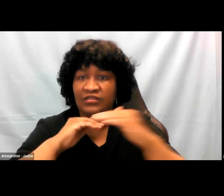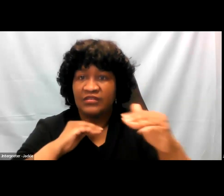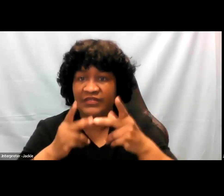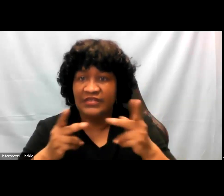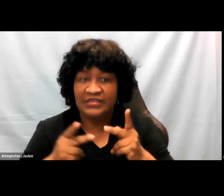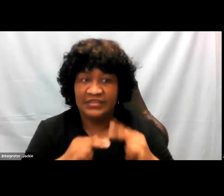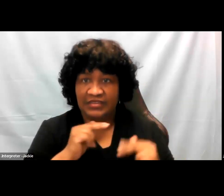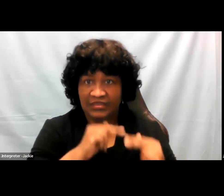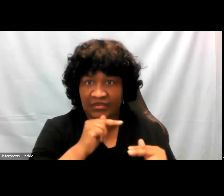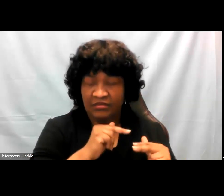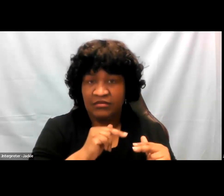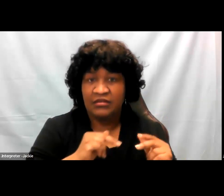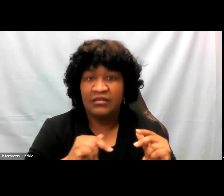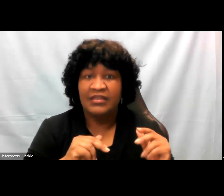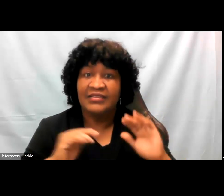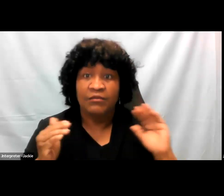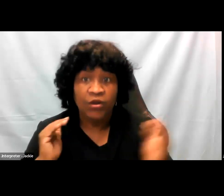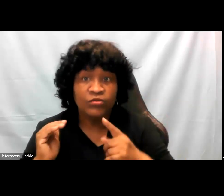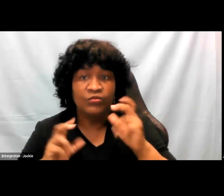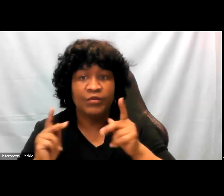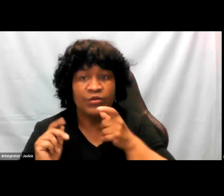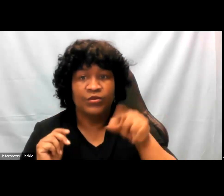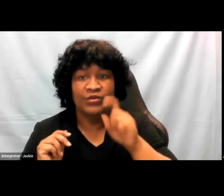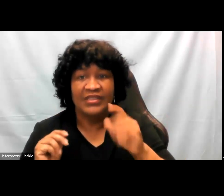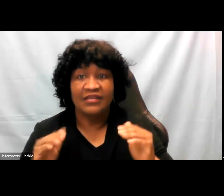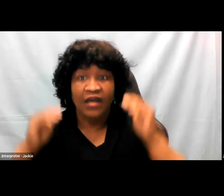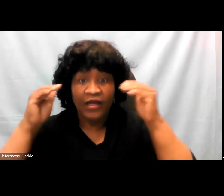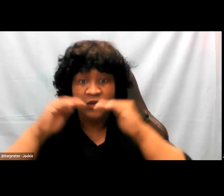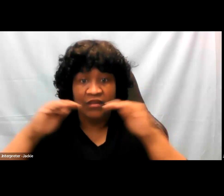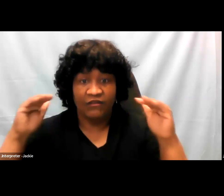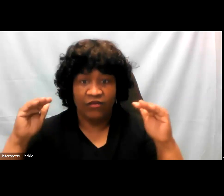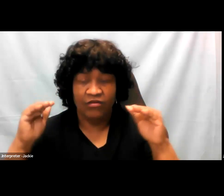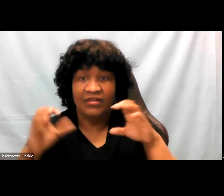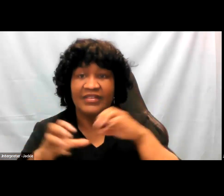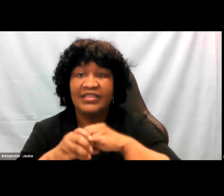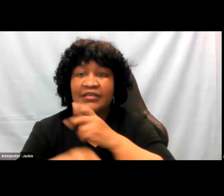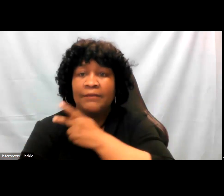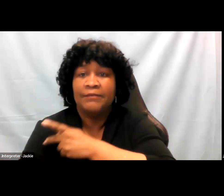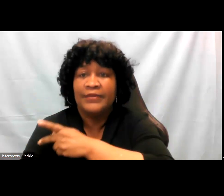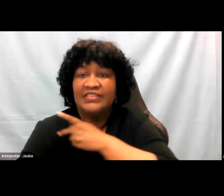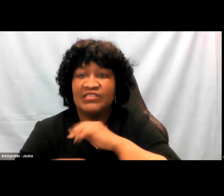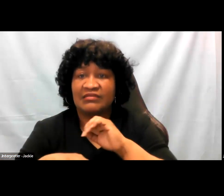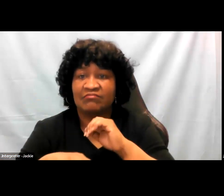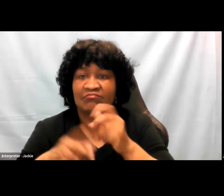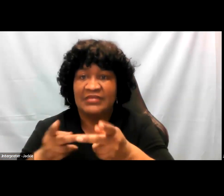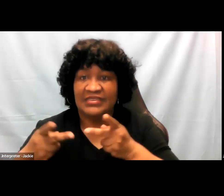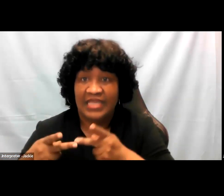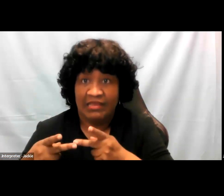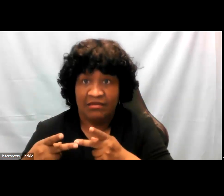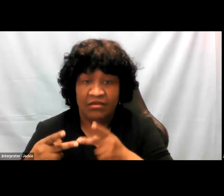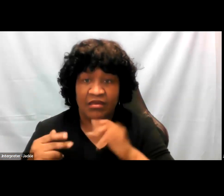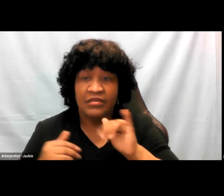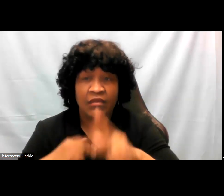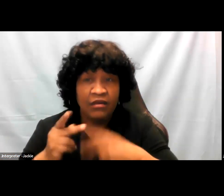as opposed to people who need that higher level of care in the inpatient setting. Is that the kind